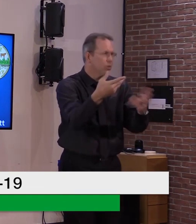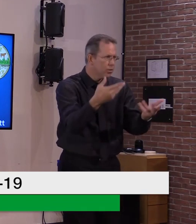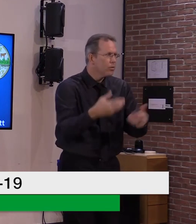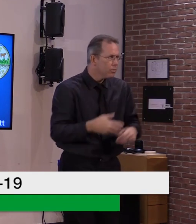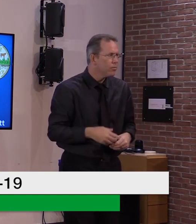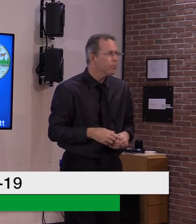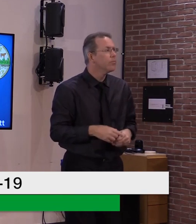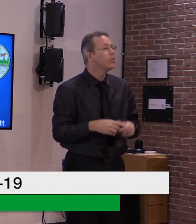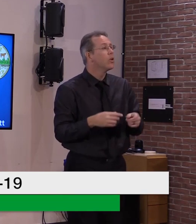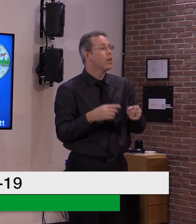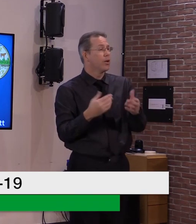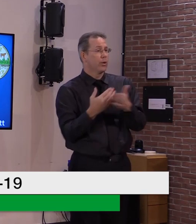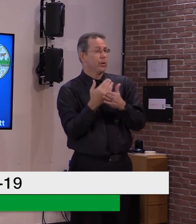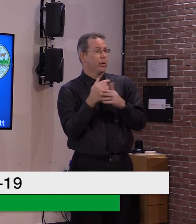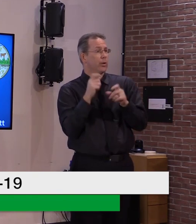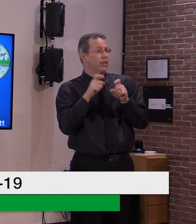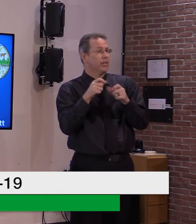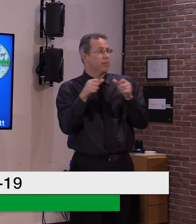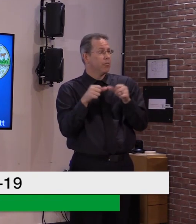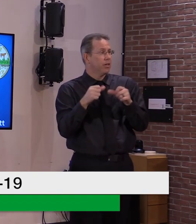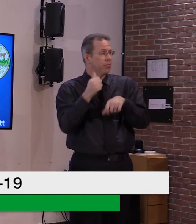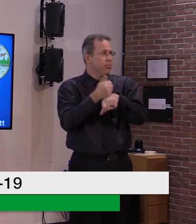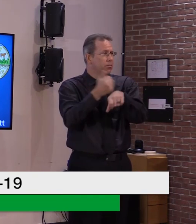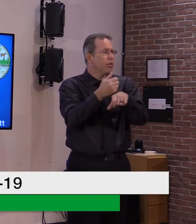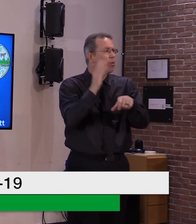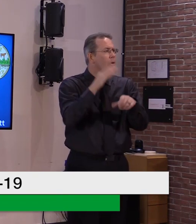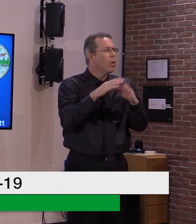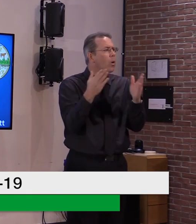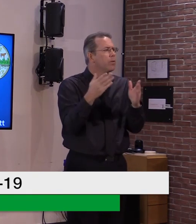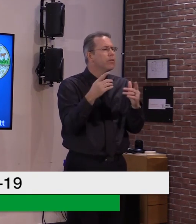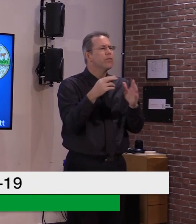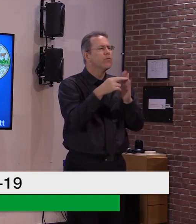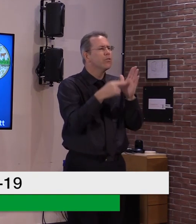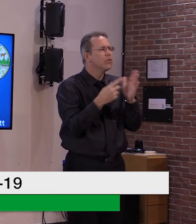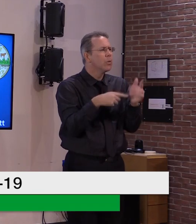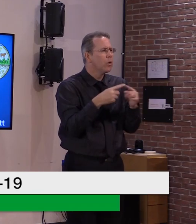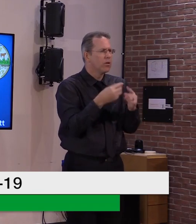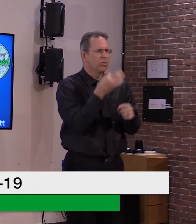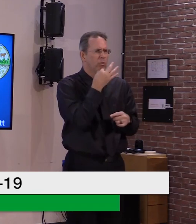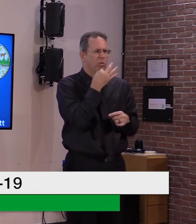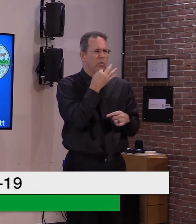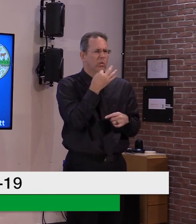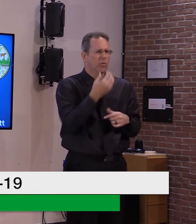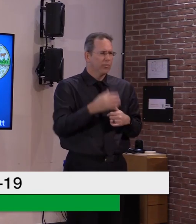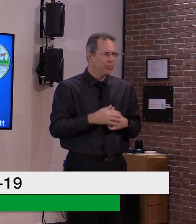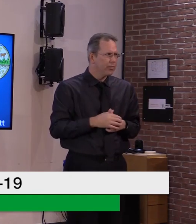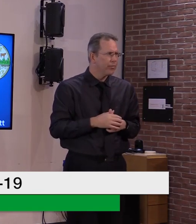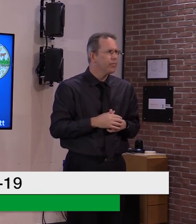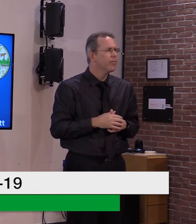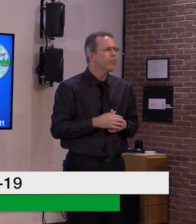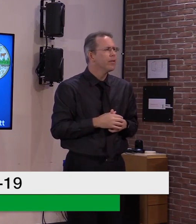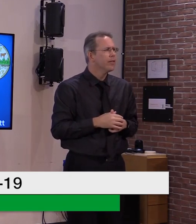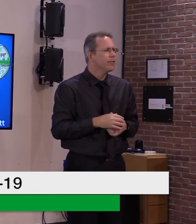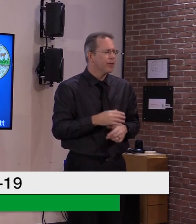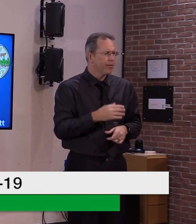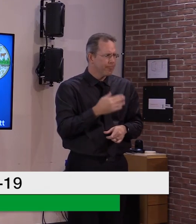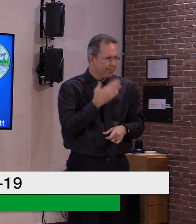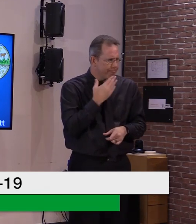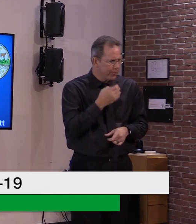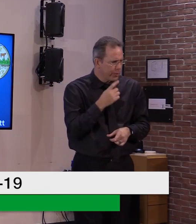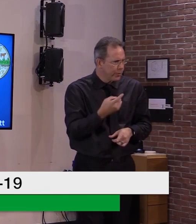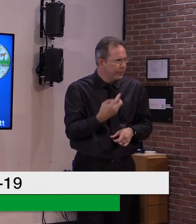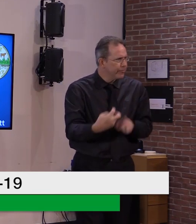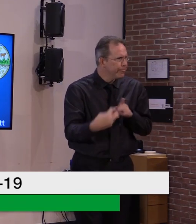testing and i want to talk about that a little bit because i had an earlier question and it was a great question last week we opened up these